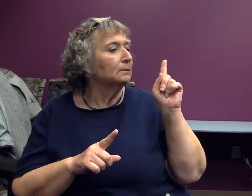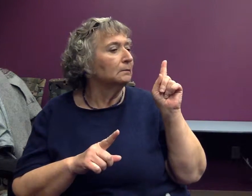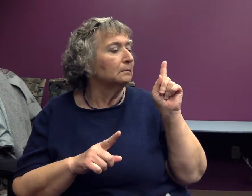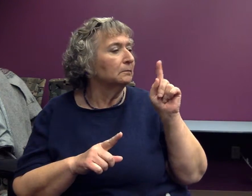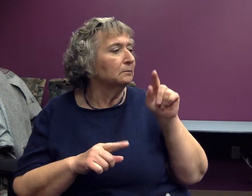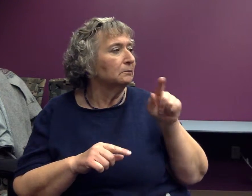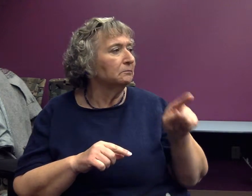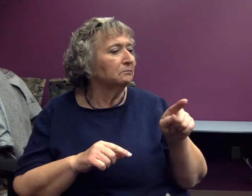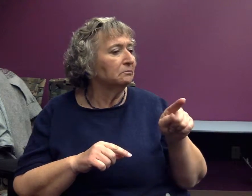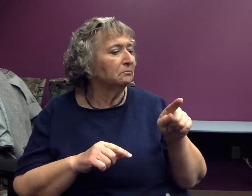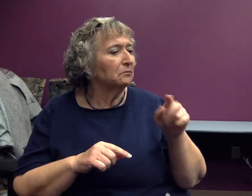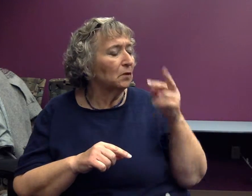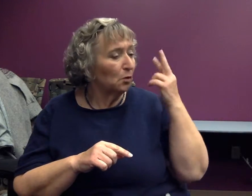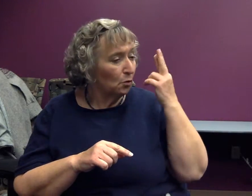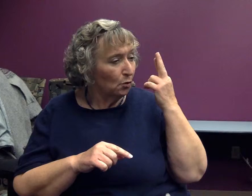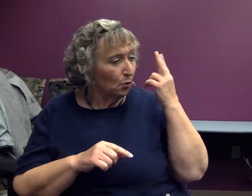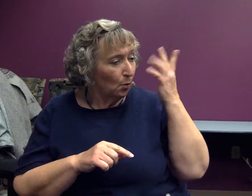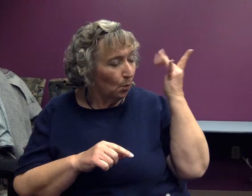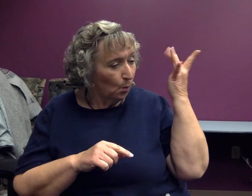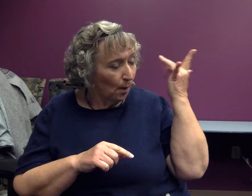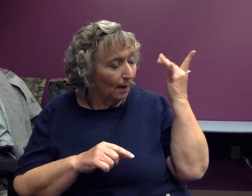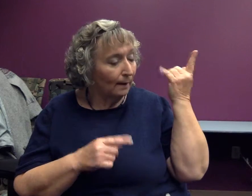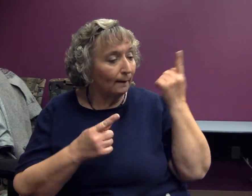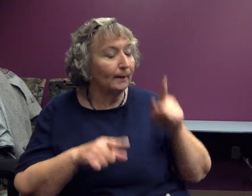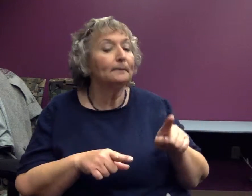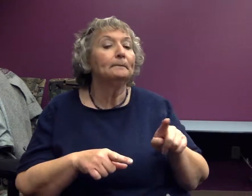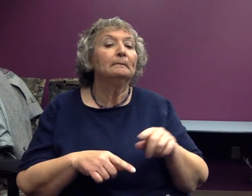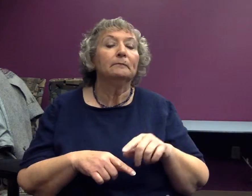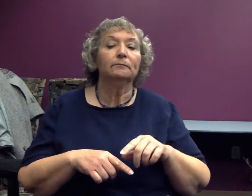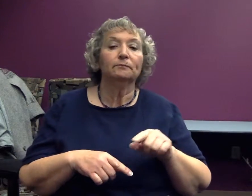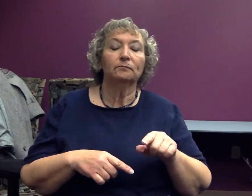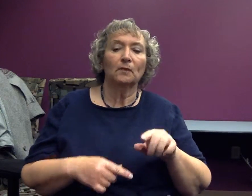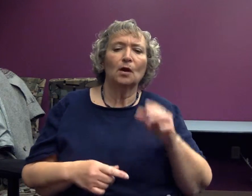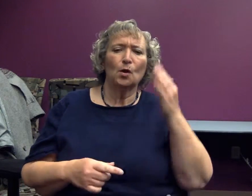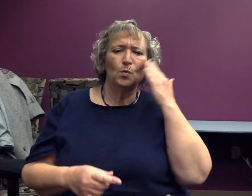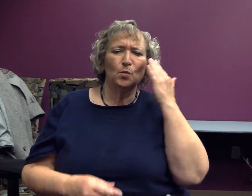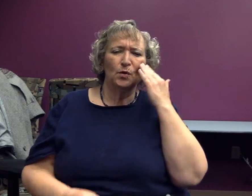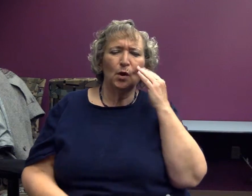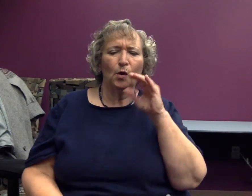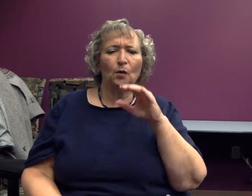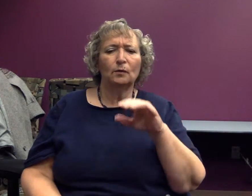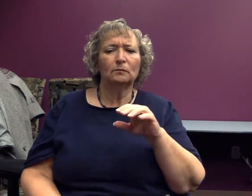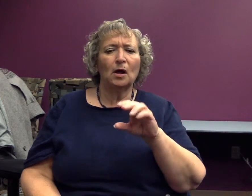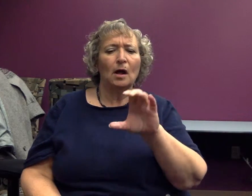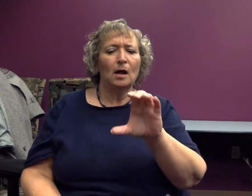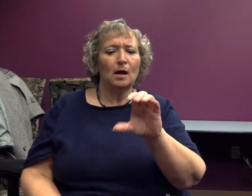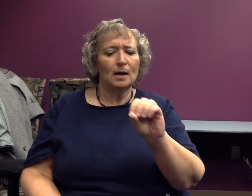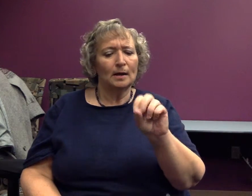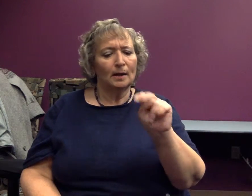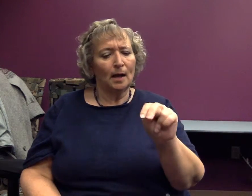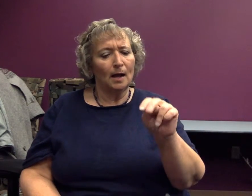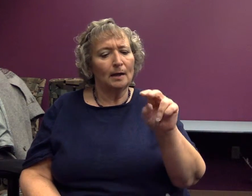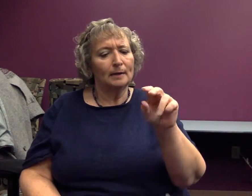condensation takes place. Now, where we know that condensation is water collecting on the outside of the cup. What I want to know is why.